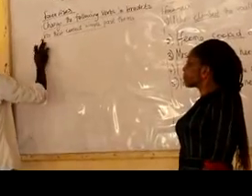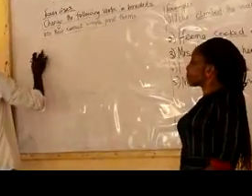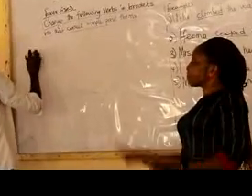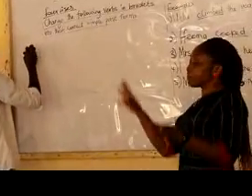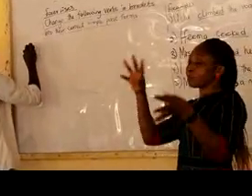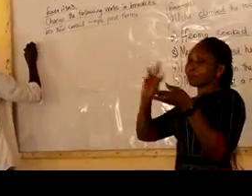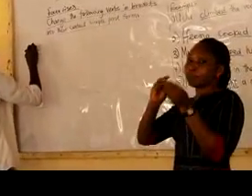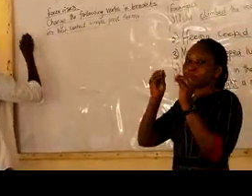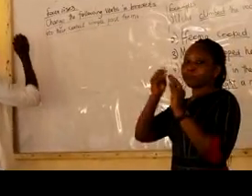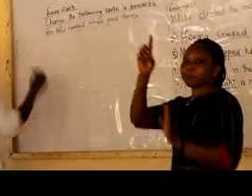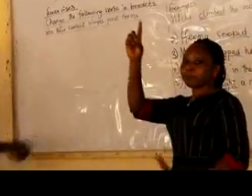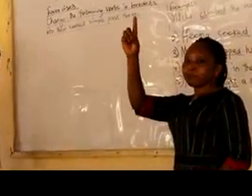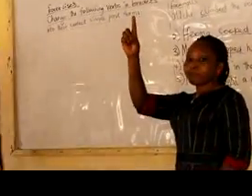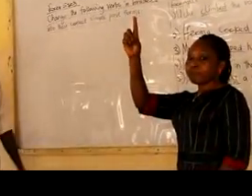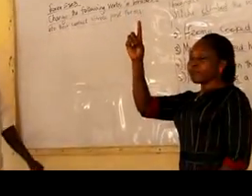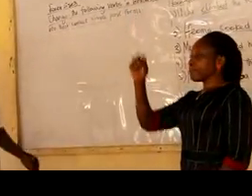Number 1.